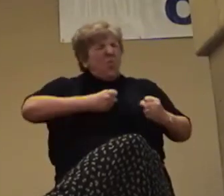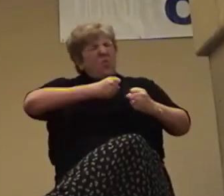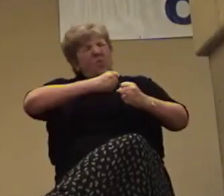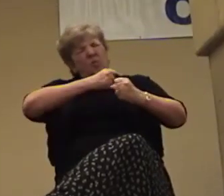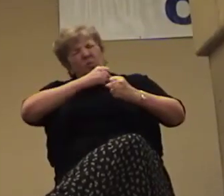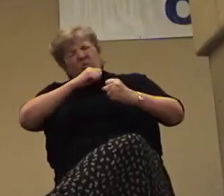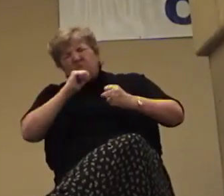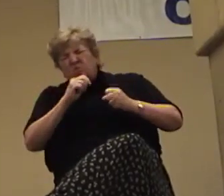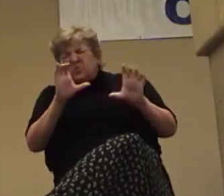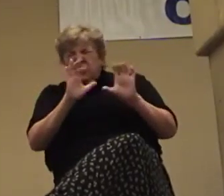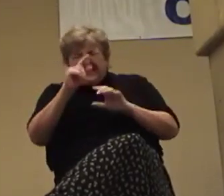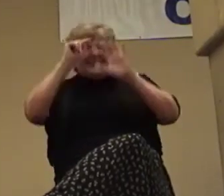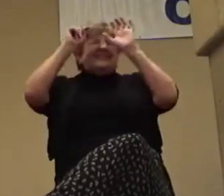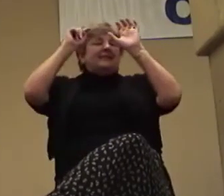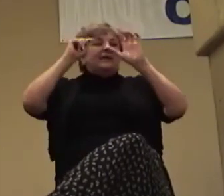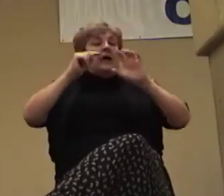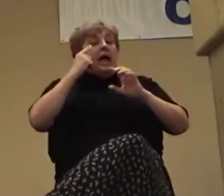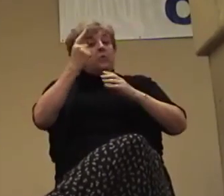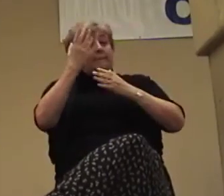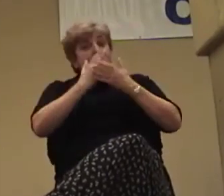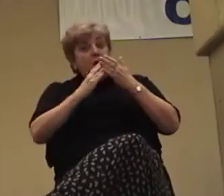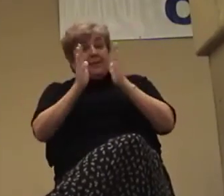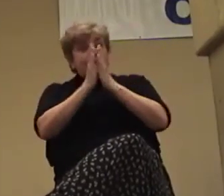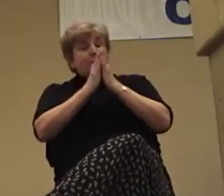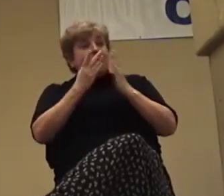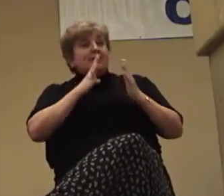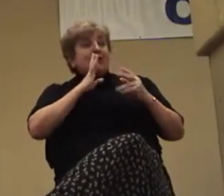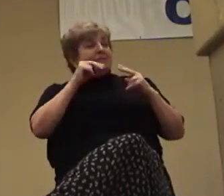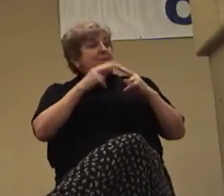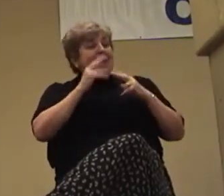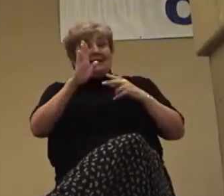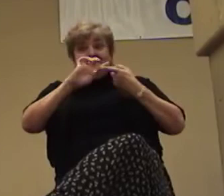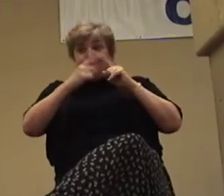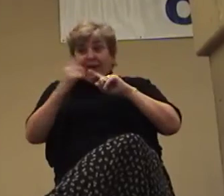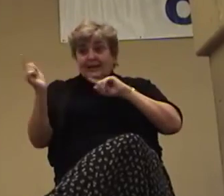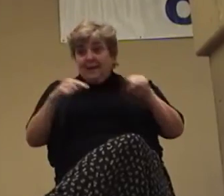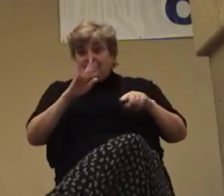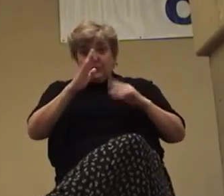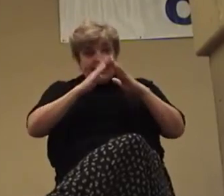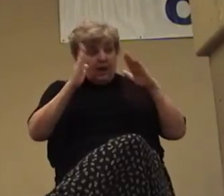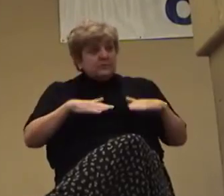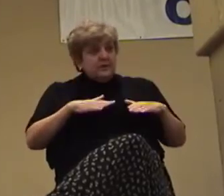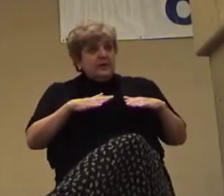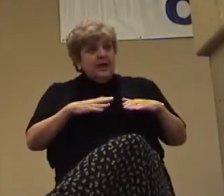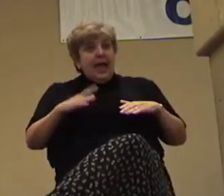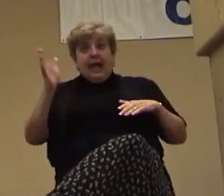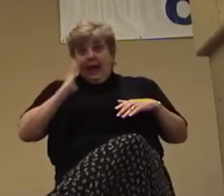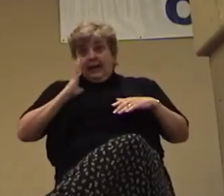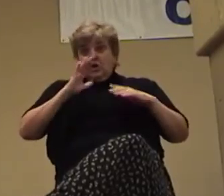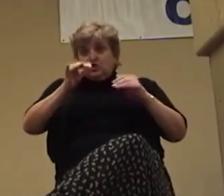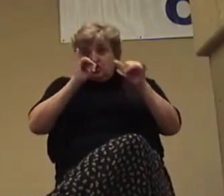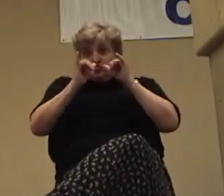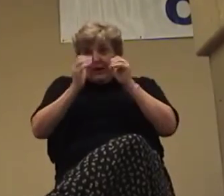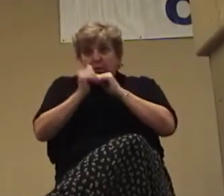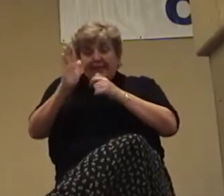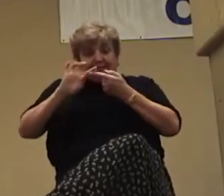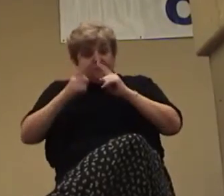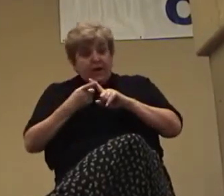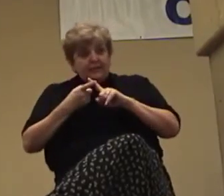But there's that part in the book where he's talking about his friend coming over. He used to drink with his friend. Bill sits the alcohol on